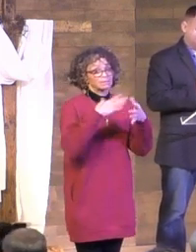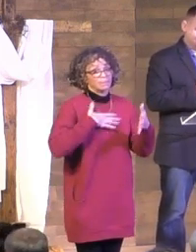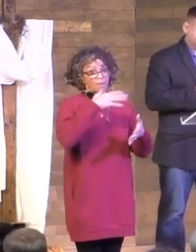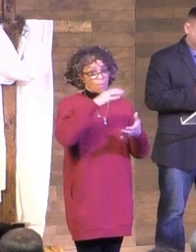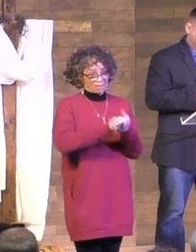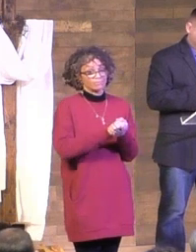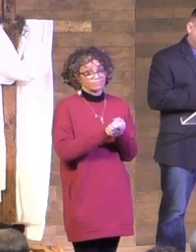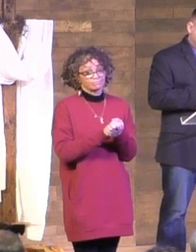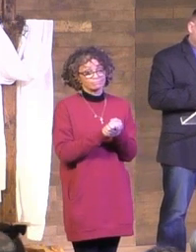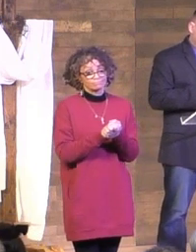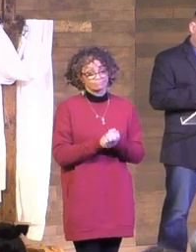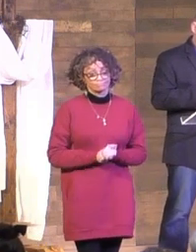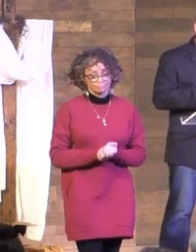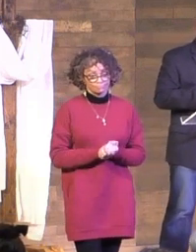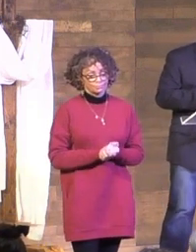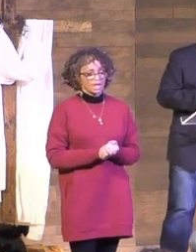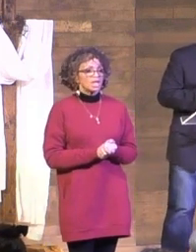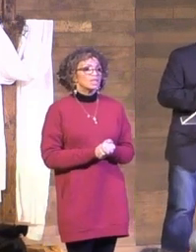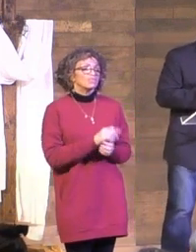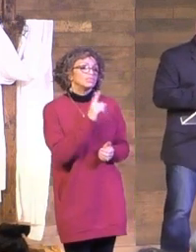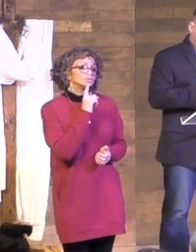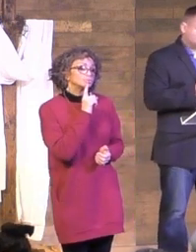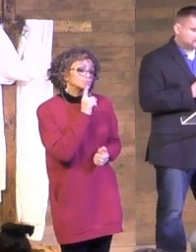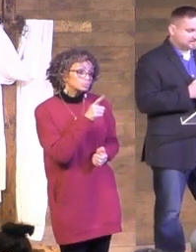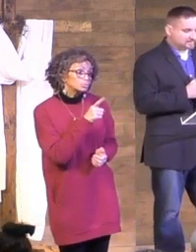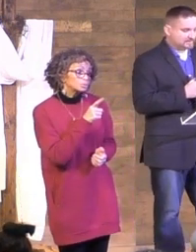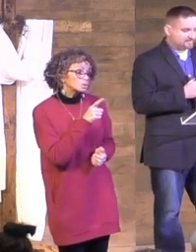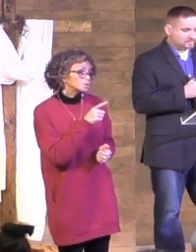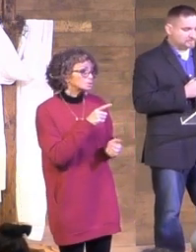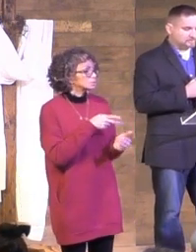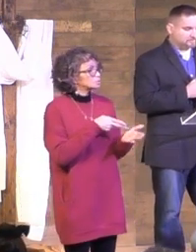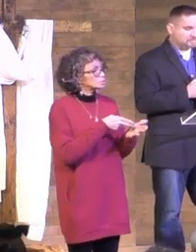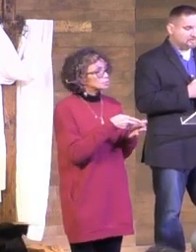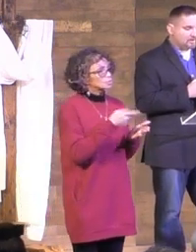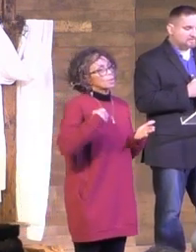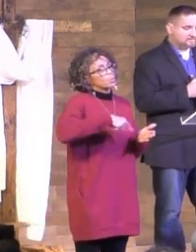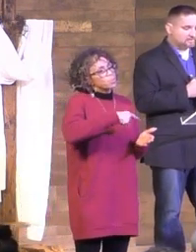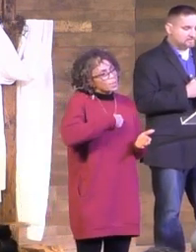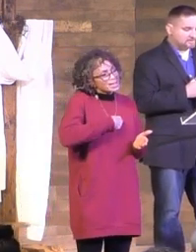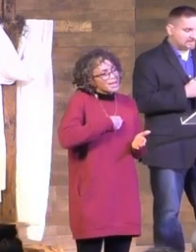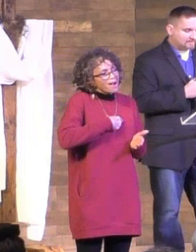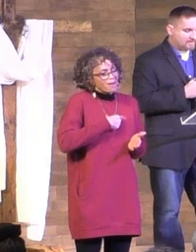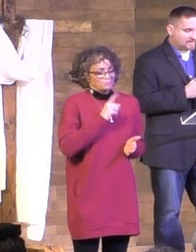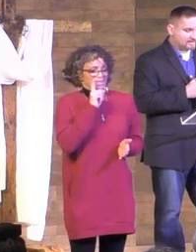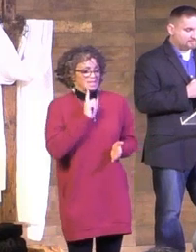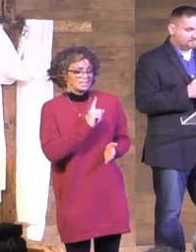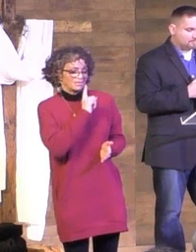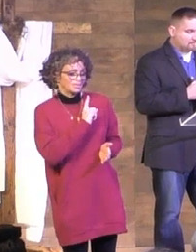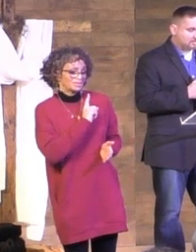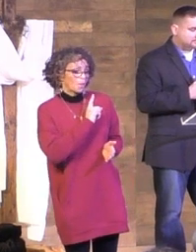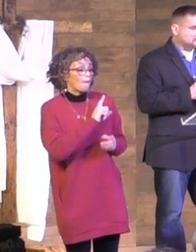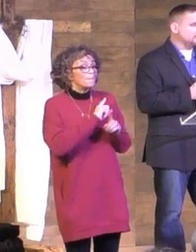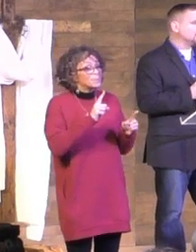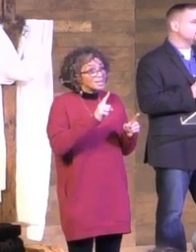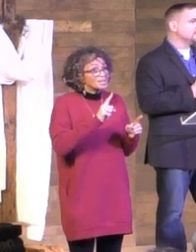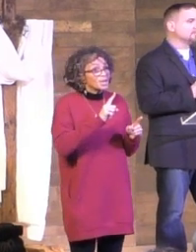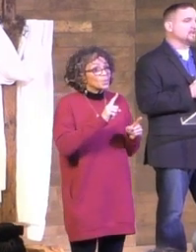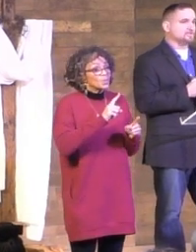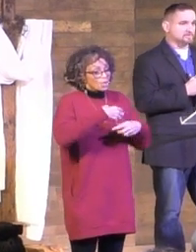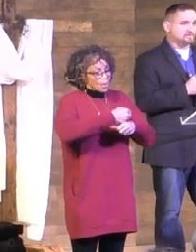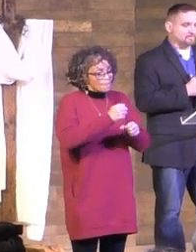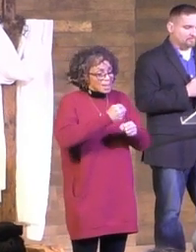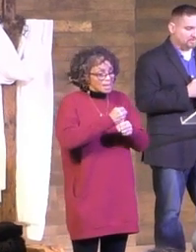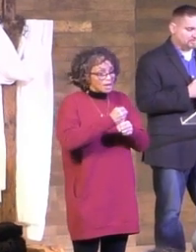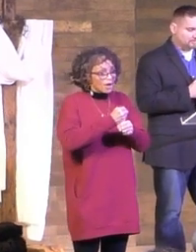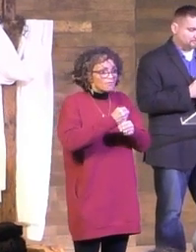everywhere. So the truth is, each of you are single individuals, but you're also the genetic makeup of a multitude of